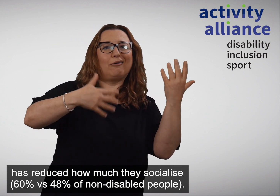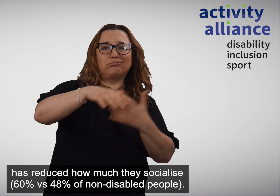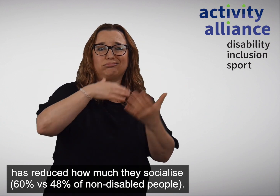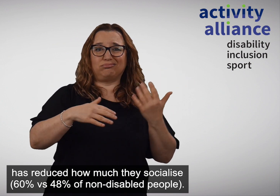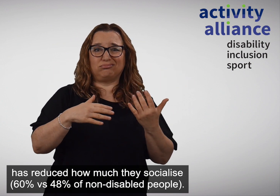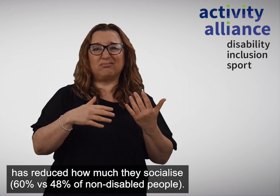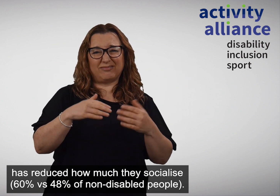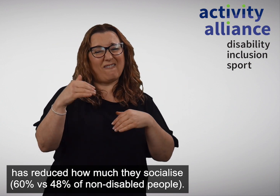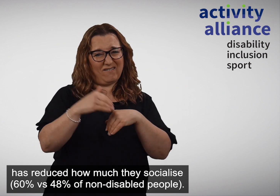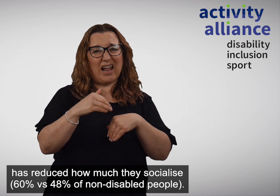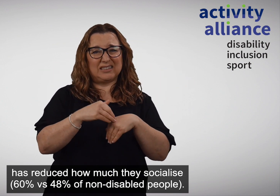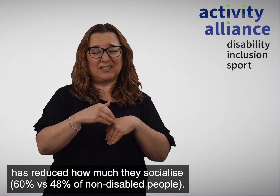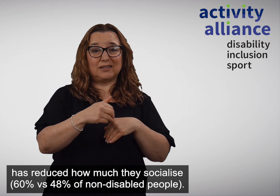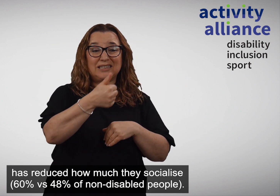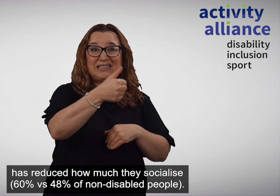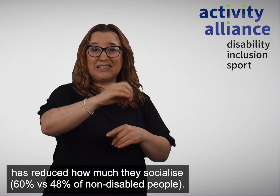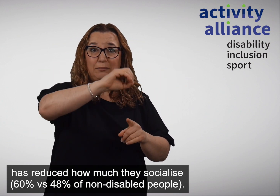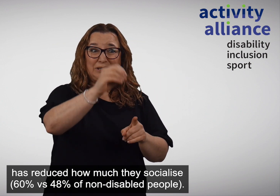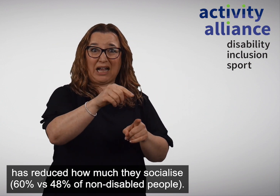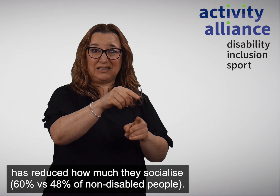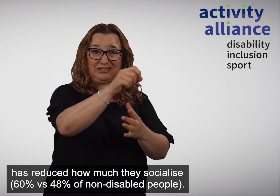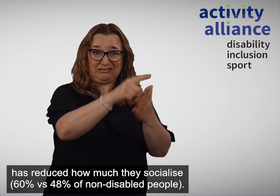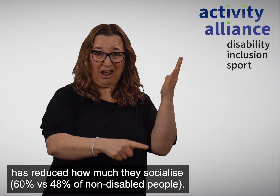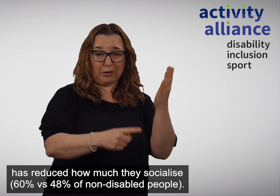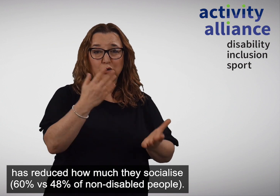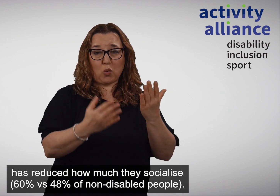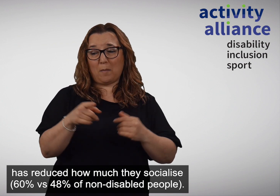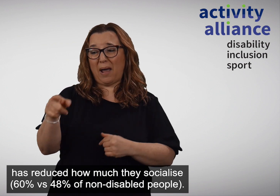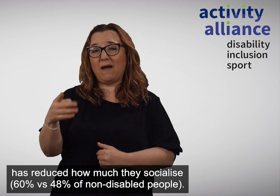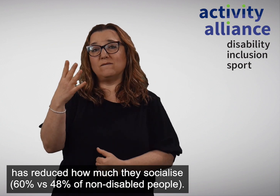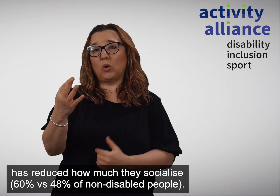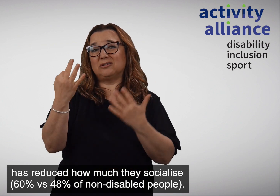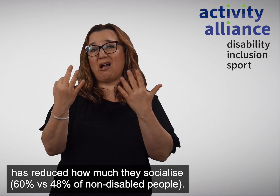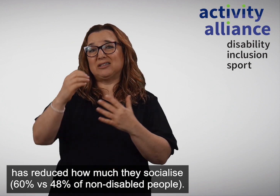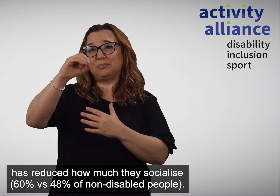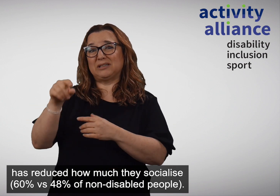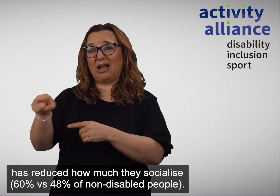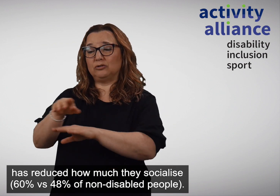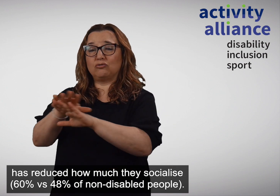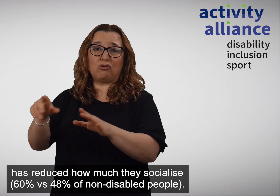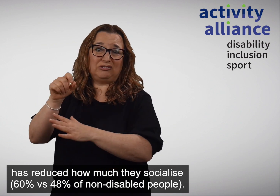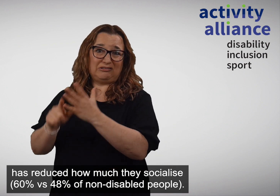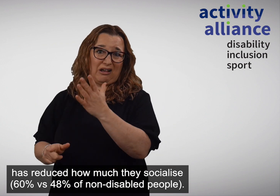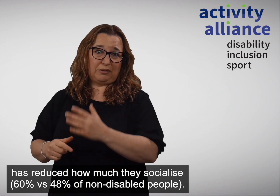60% of disabled people compared to 48% of non-disabled people.